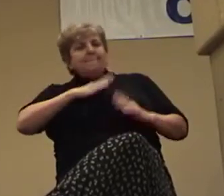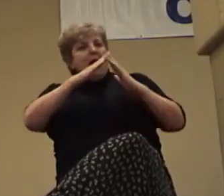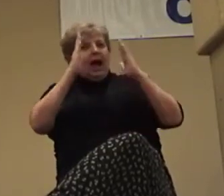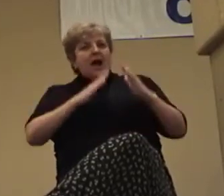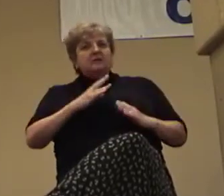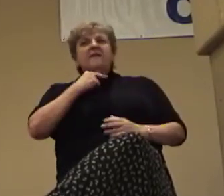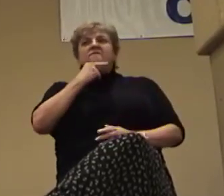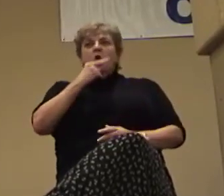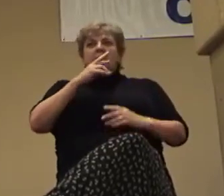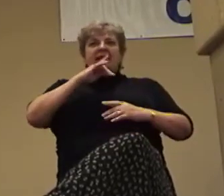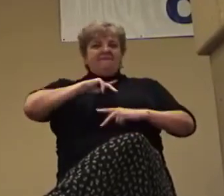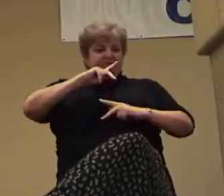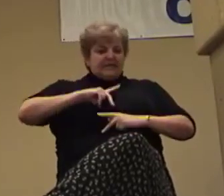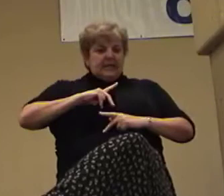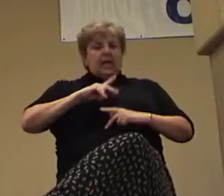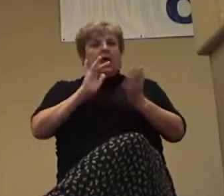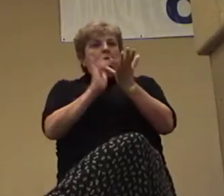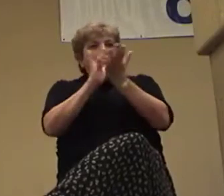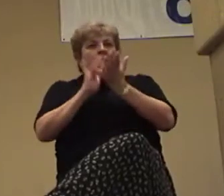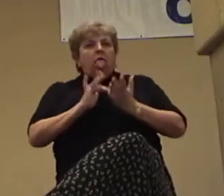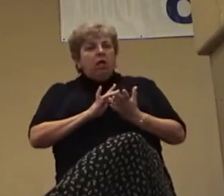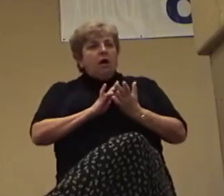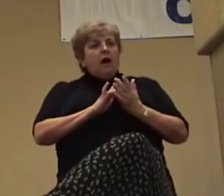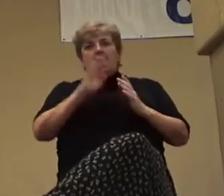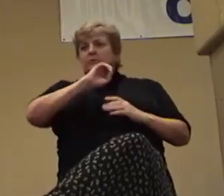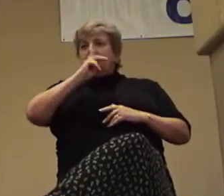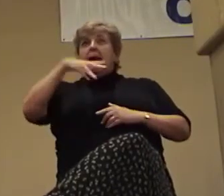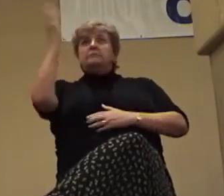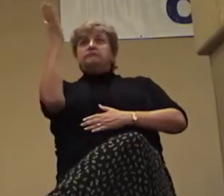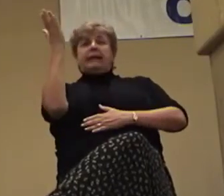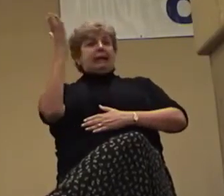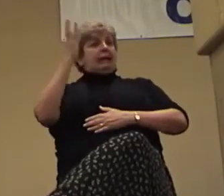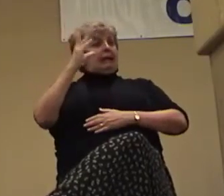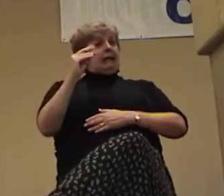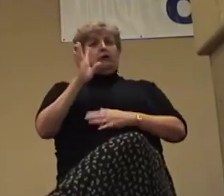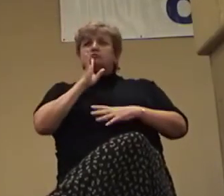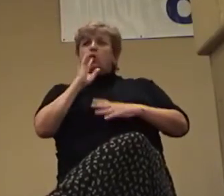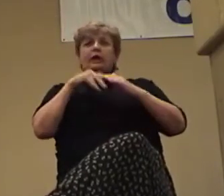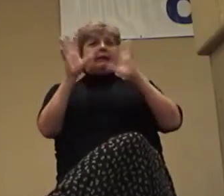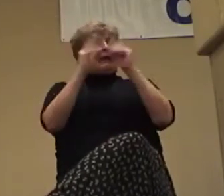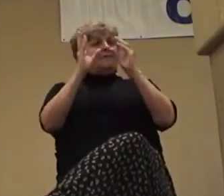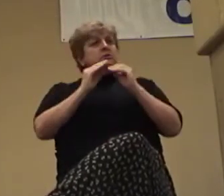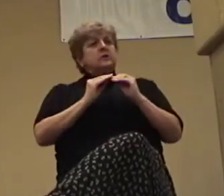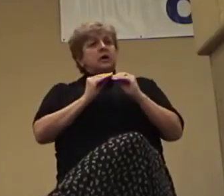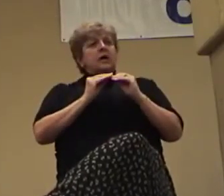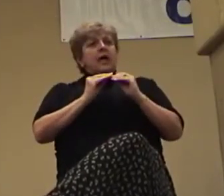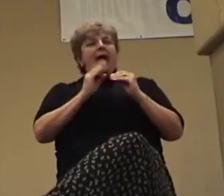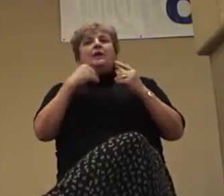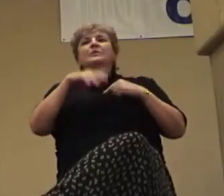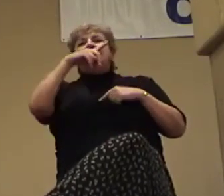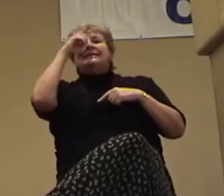In meetings, I was talking at conferences, and it would be summer, I would have long sleeves on because I had